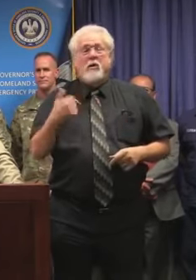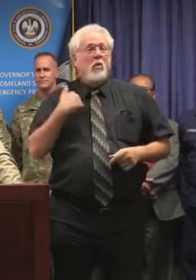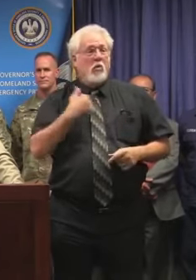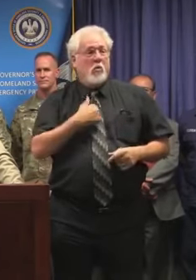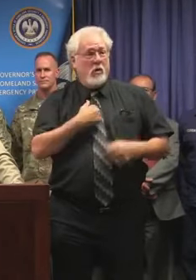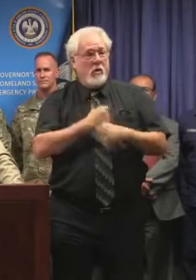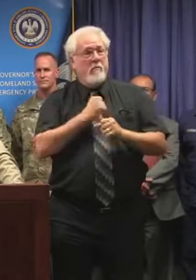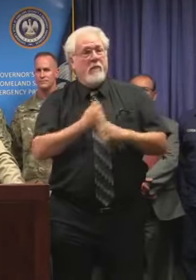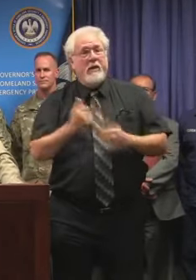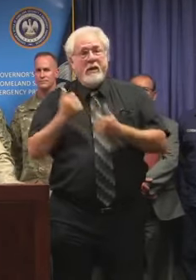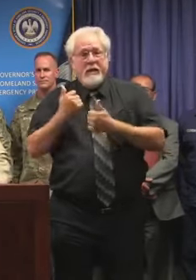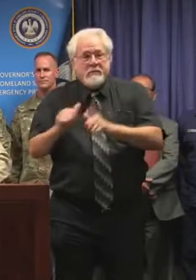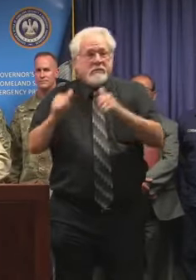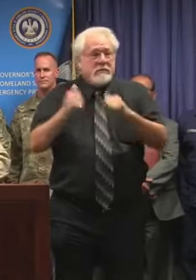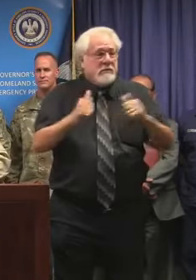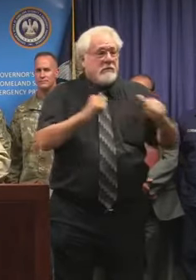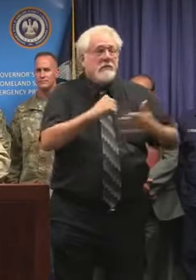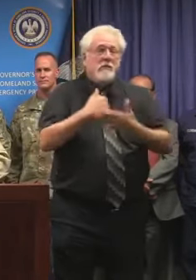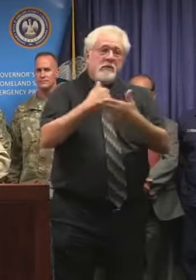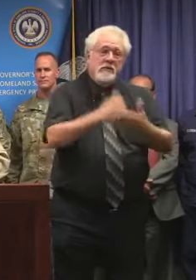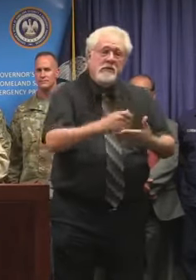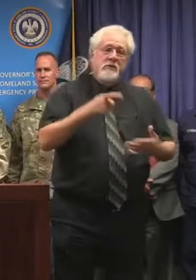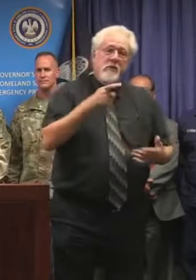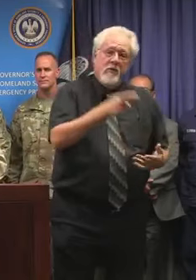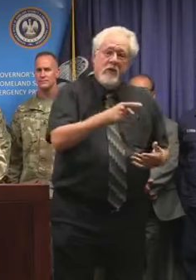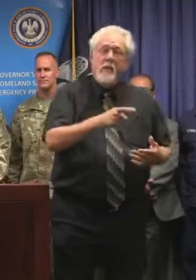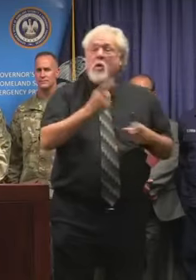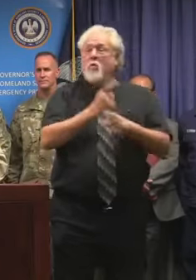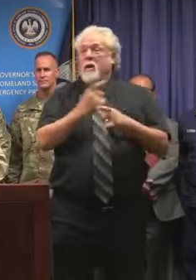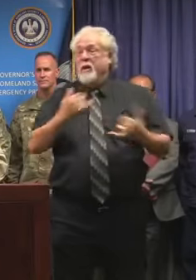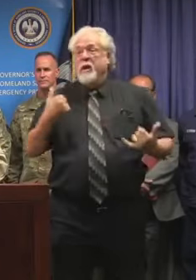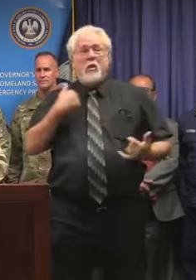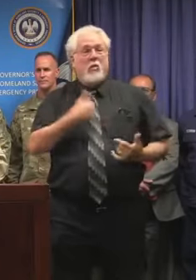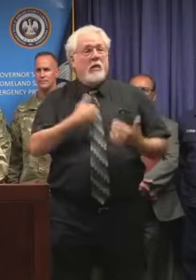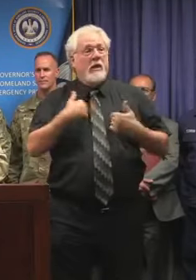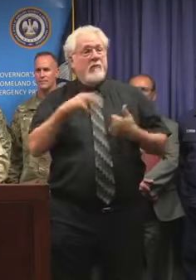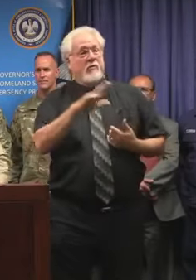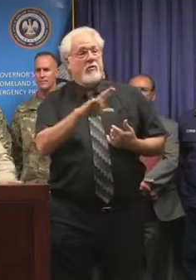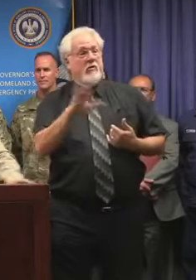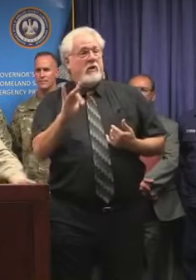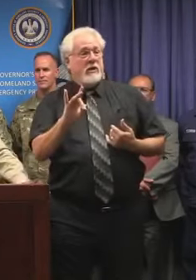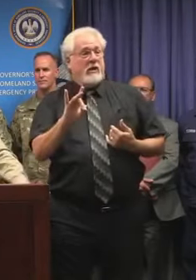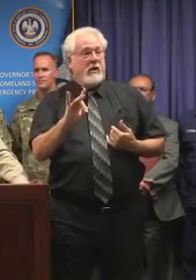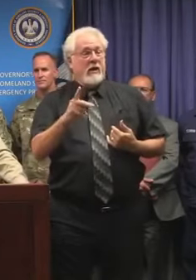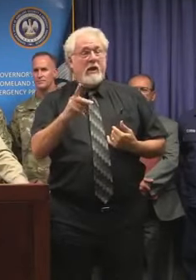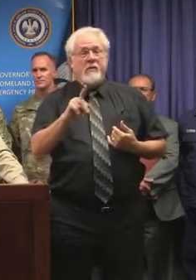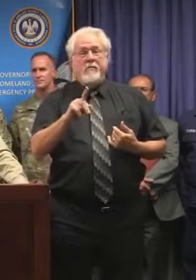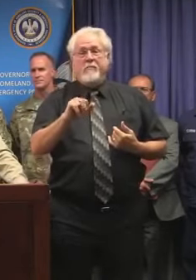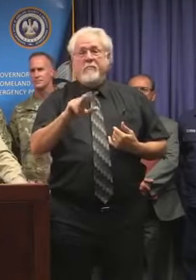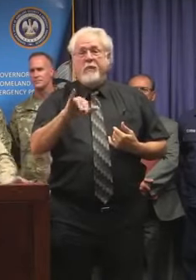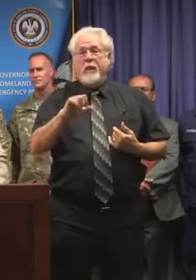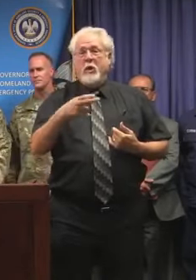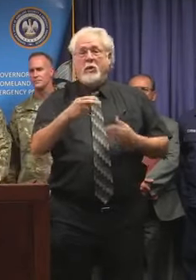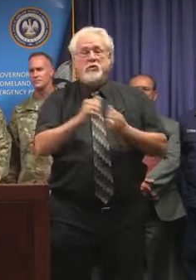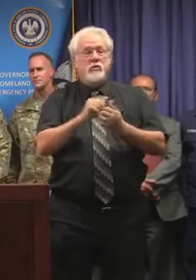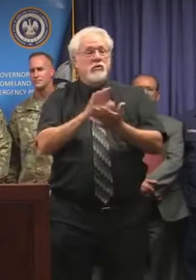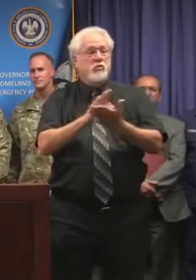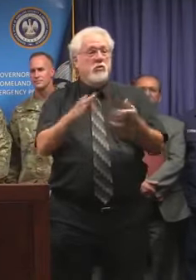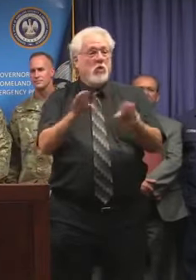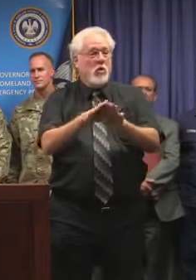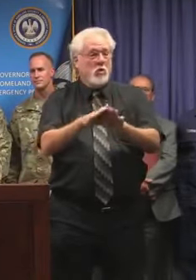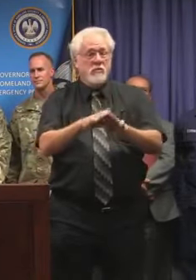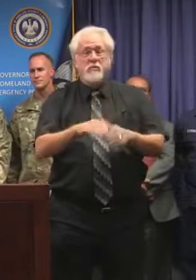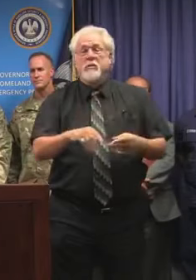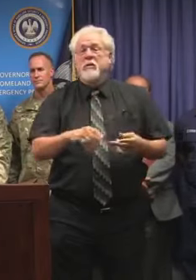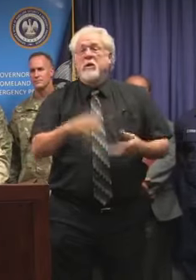make every effort to assist them. Right now we have 38 parishes with school closures today.